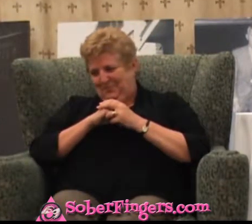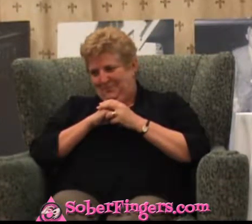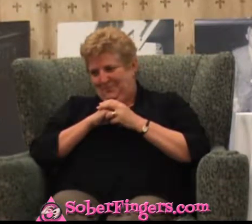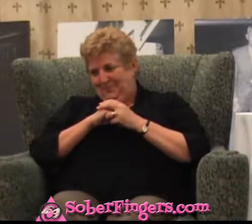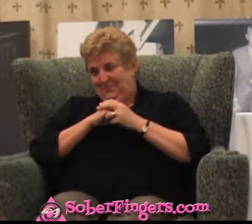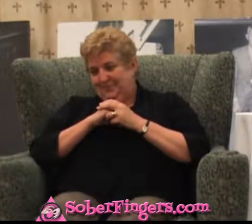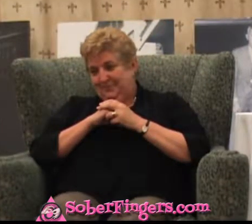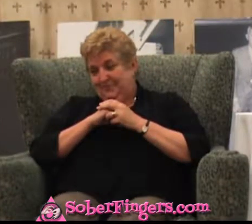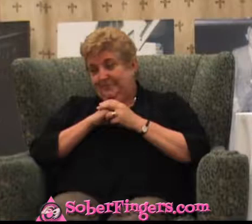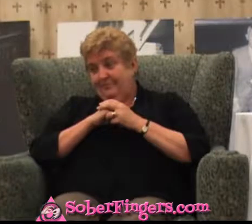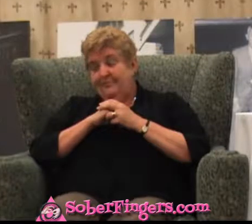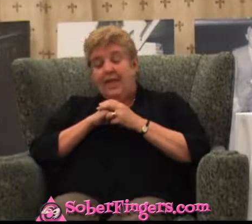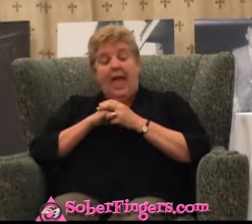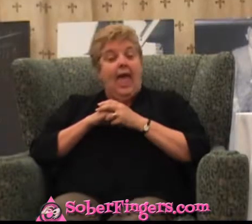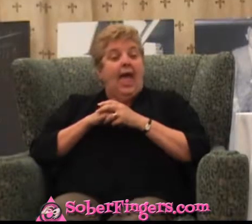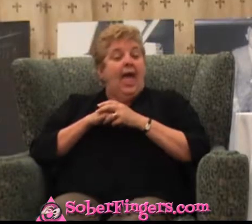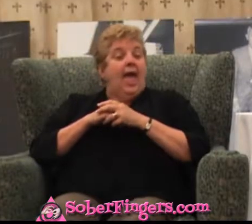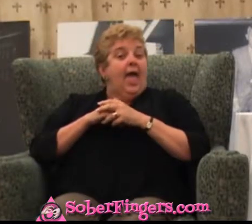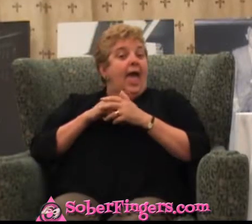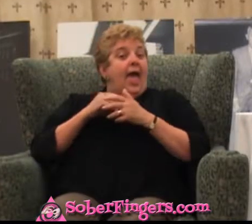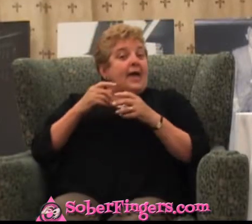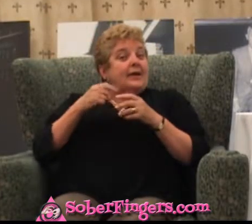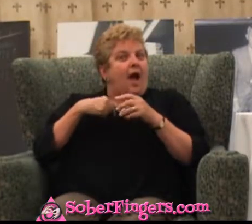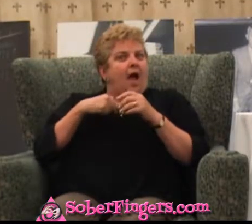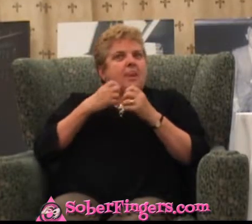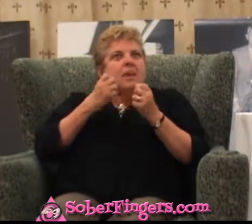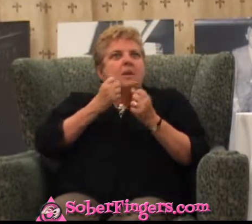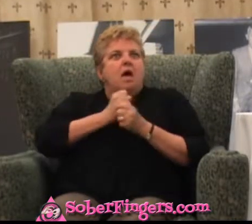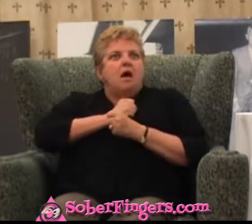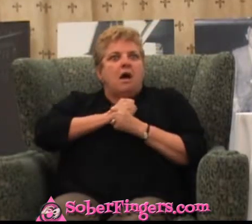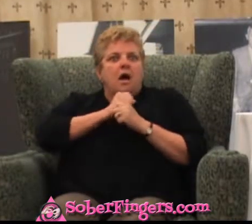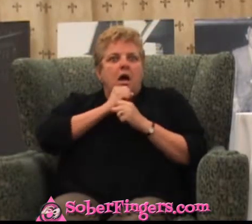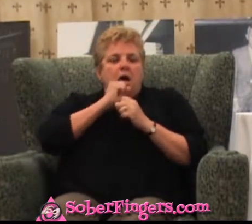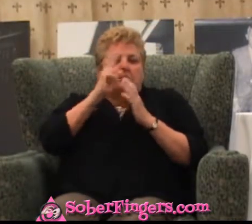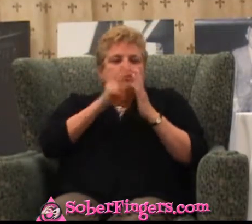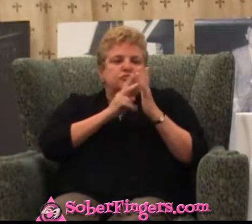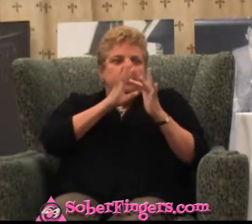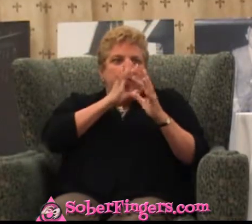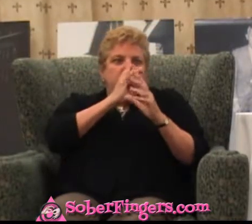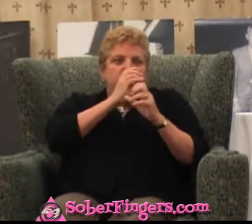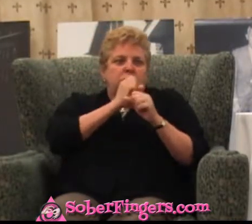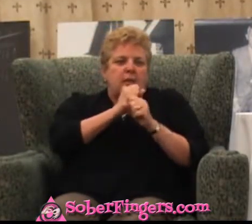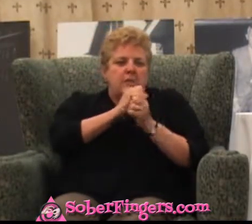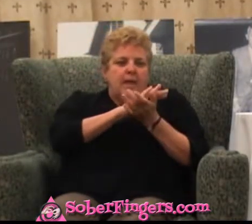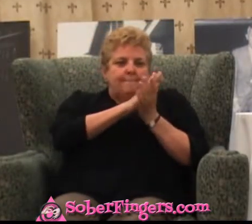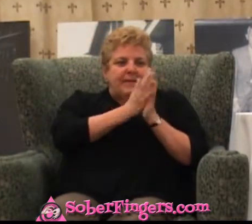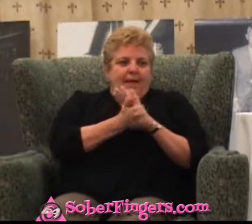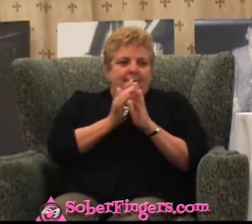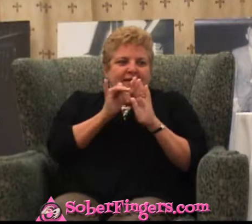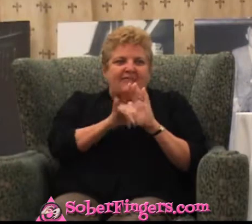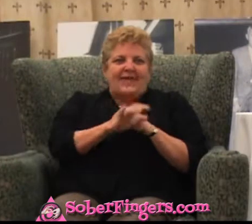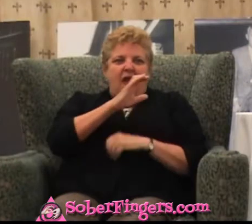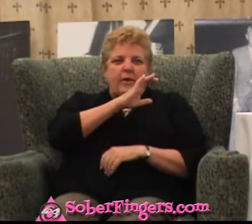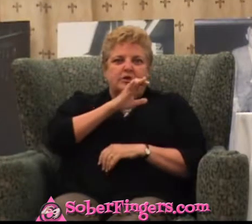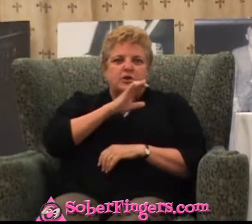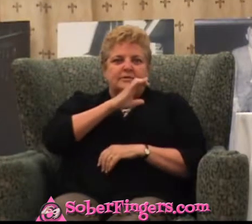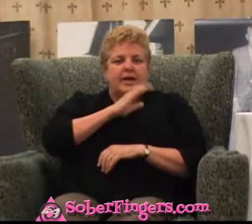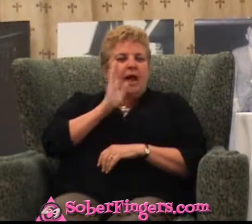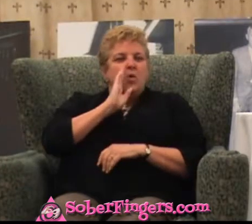and I would love being transformed into these characters, and I would just escape into these novels, into